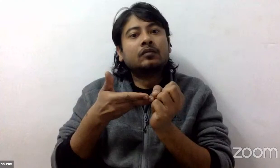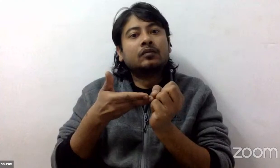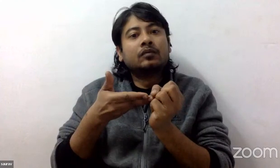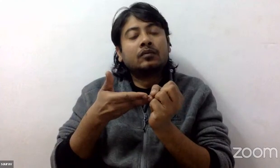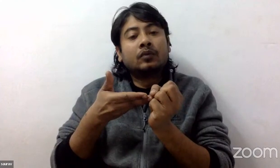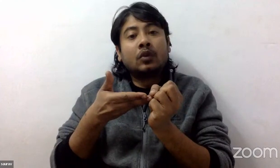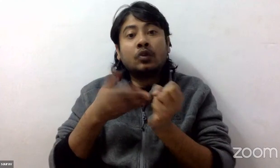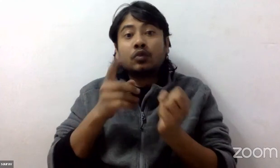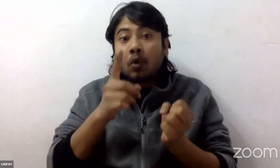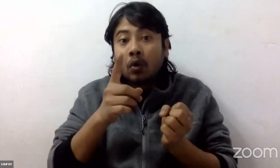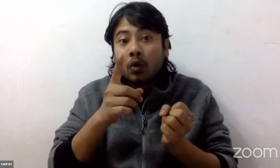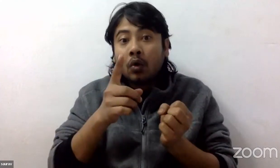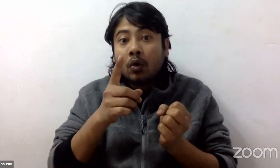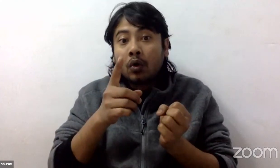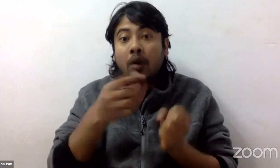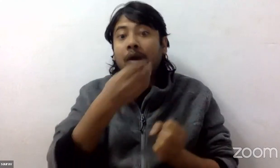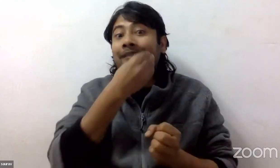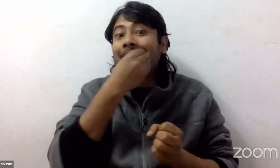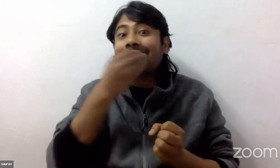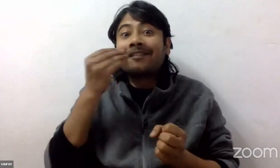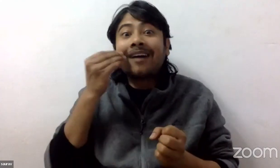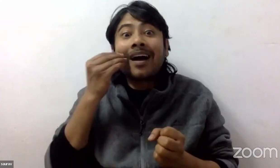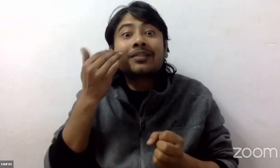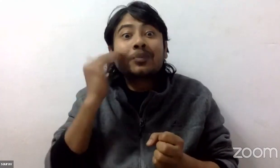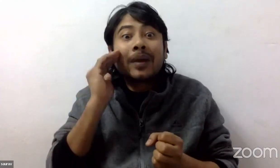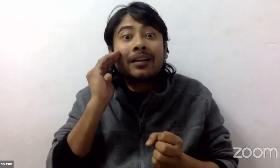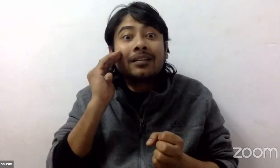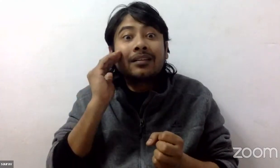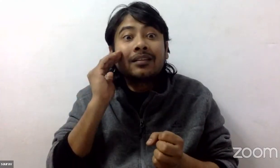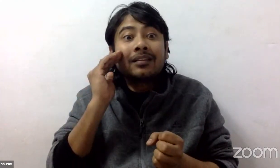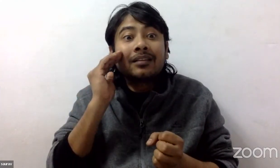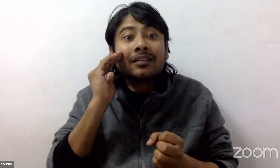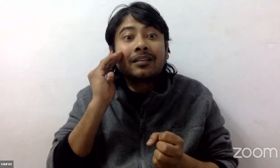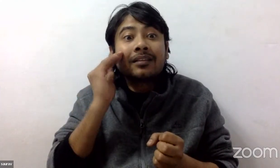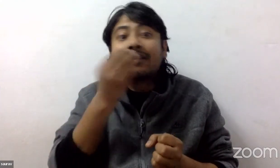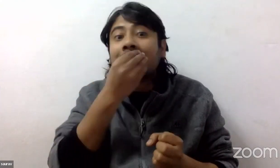body. Then and there is magnetic pull of the moon,